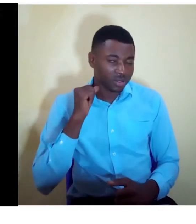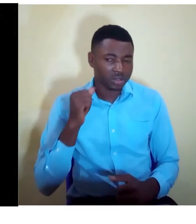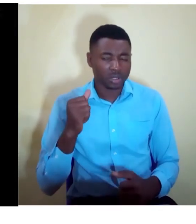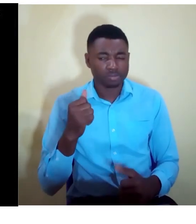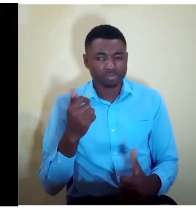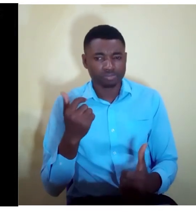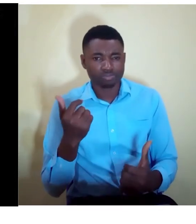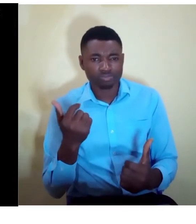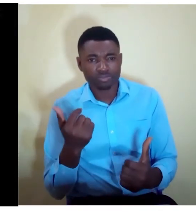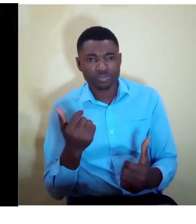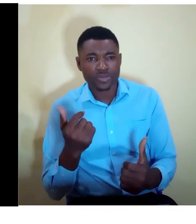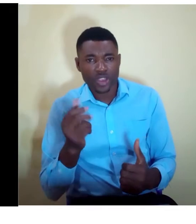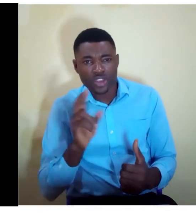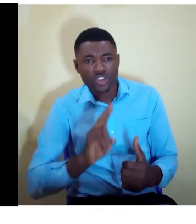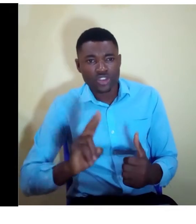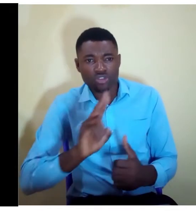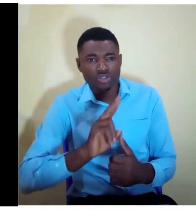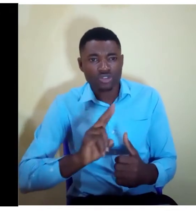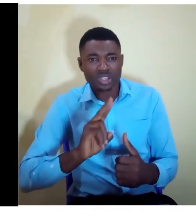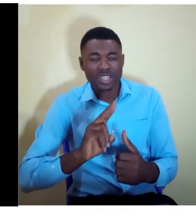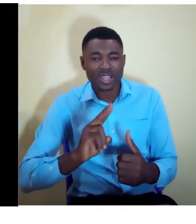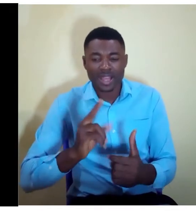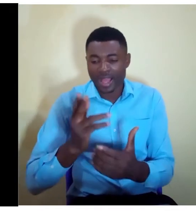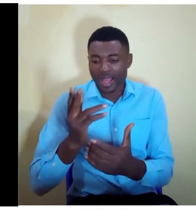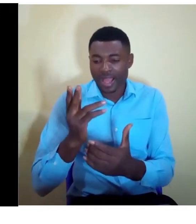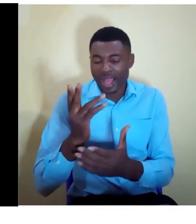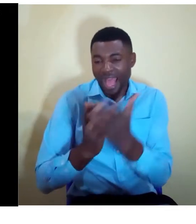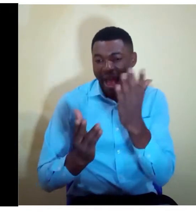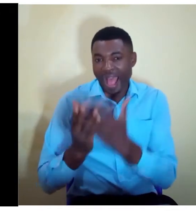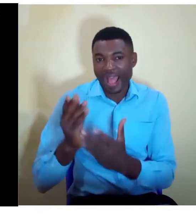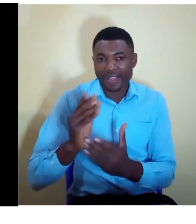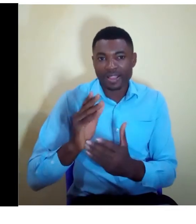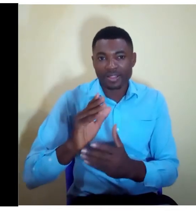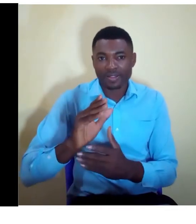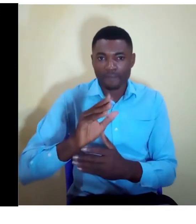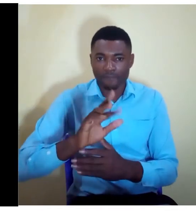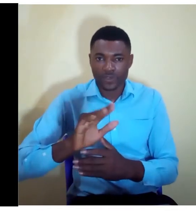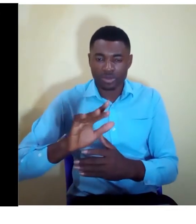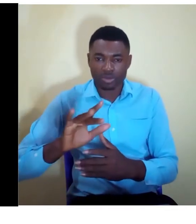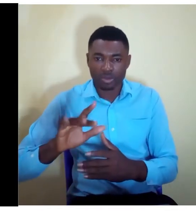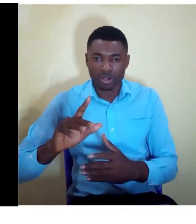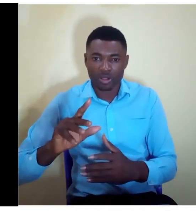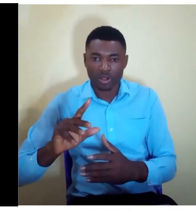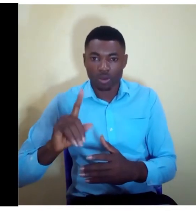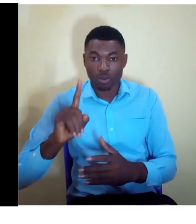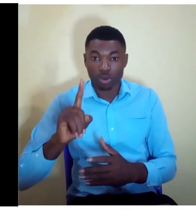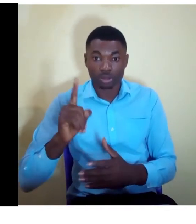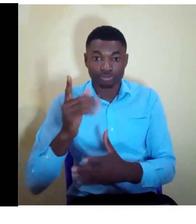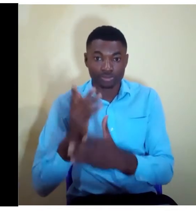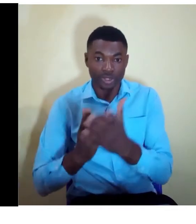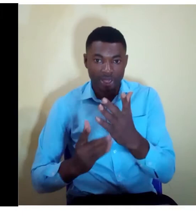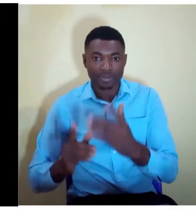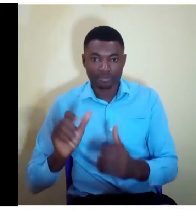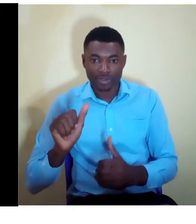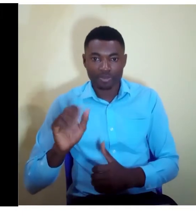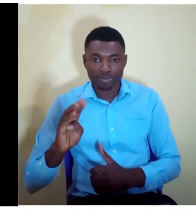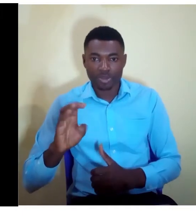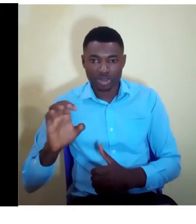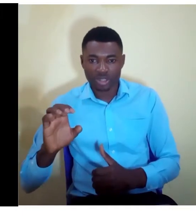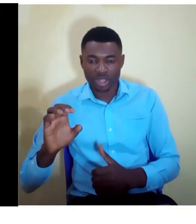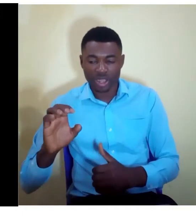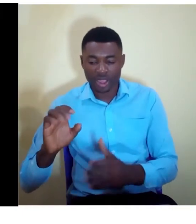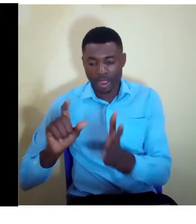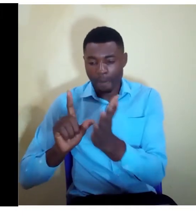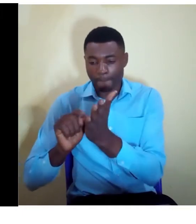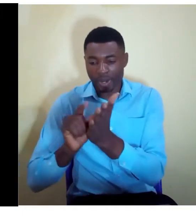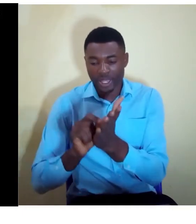Foster often launched the rollout of ASL with the one-handed manual fingerspelling alphabet, which